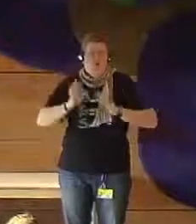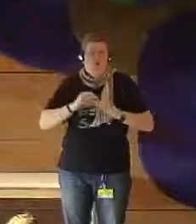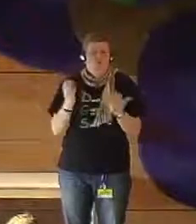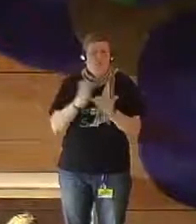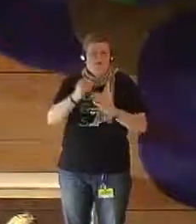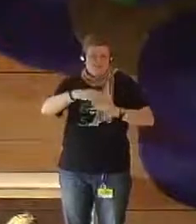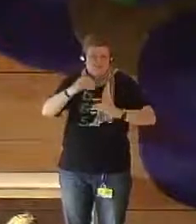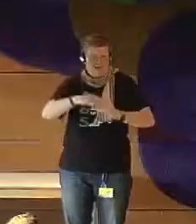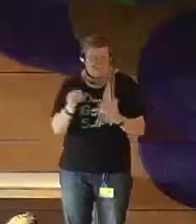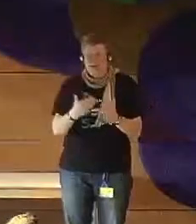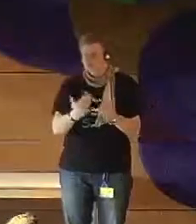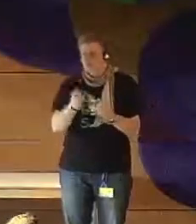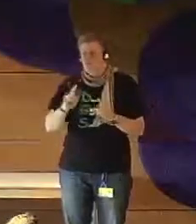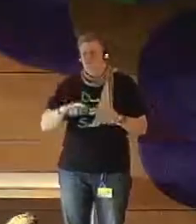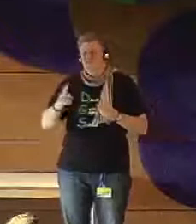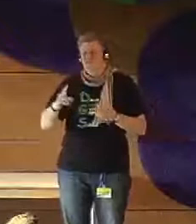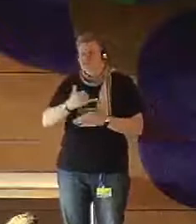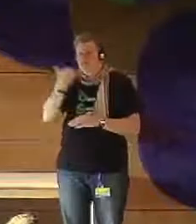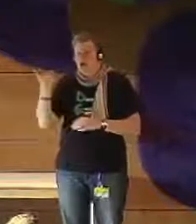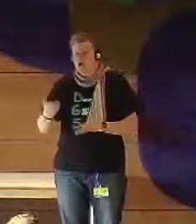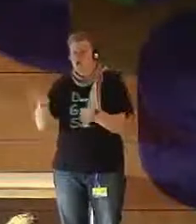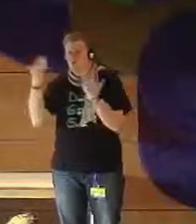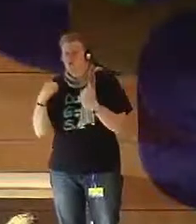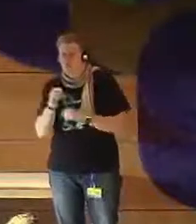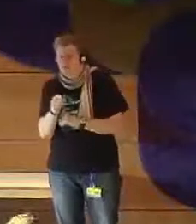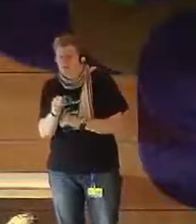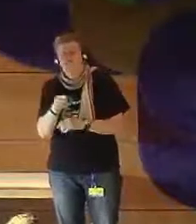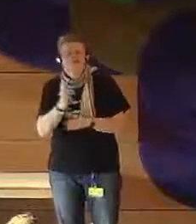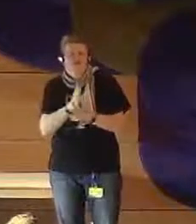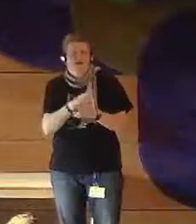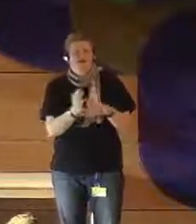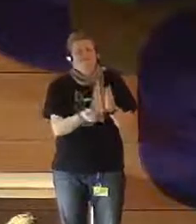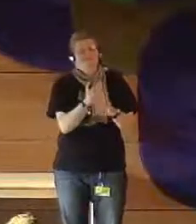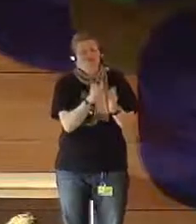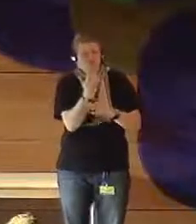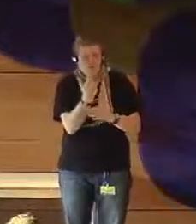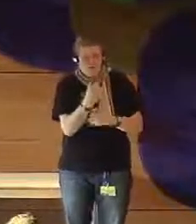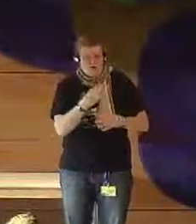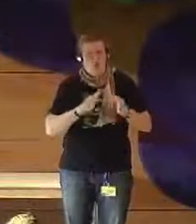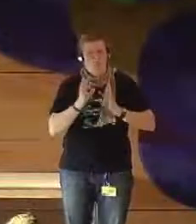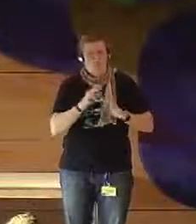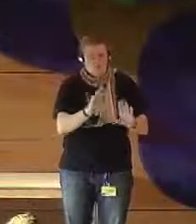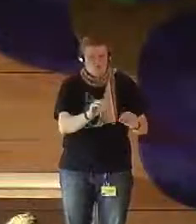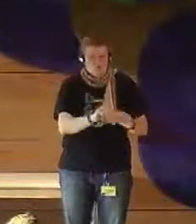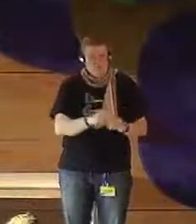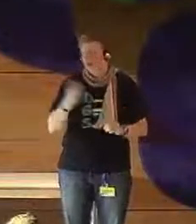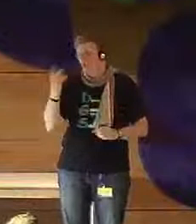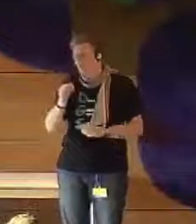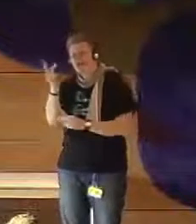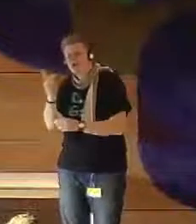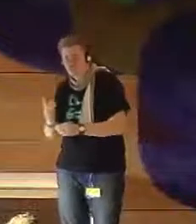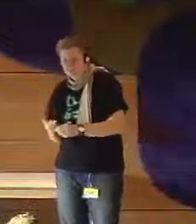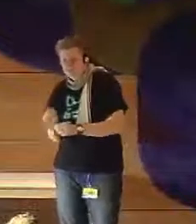there's synthetic estrogens, and they are usually the sort of hormones that are used for women who are on the oral contraceptive pill. They're not that